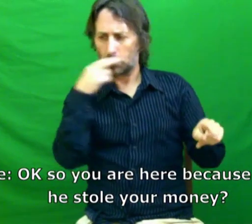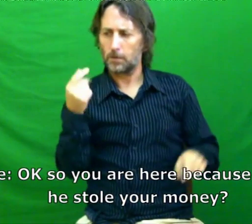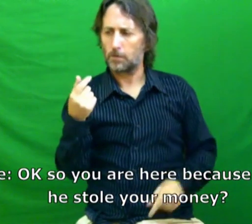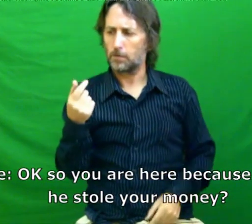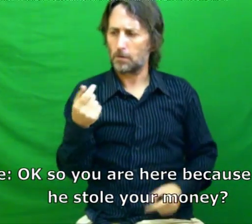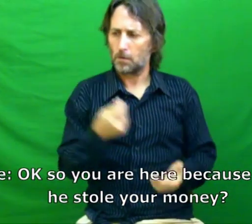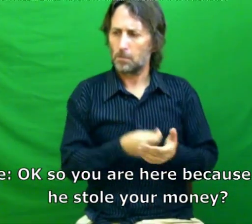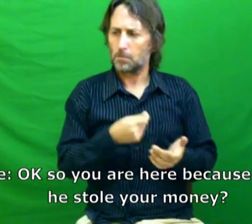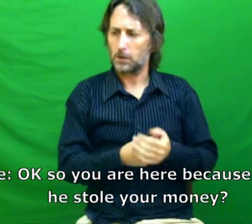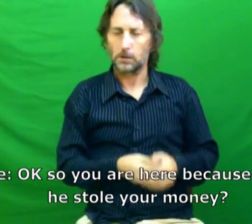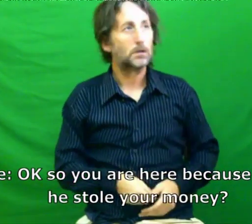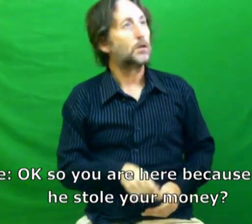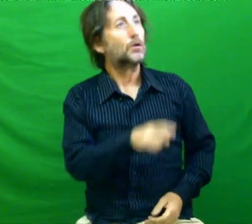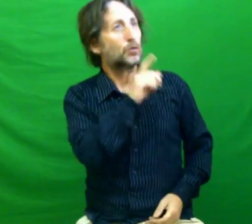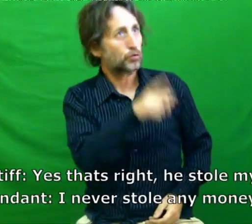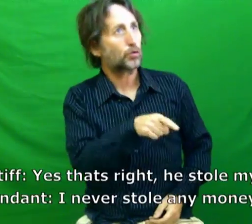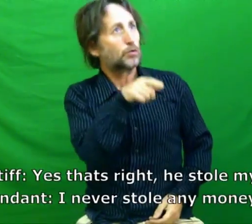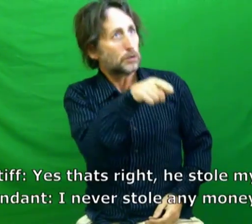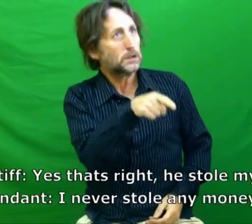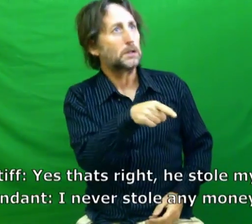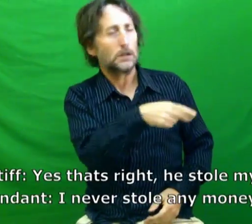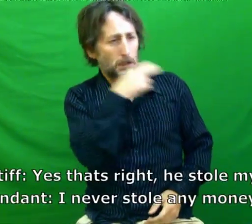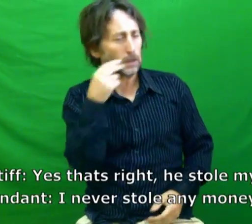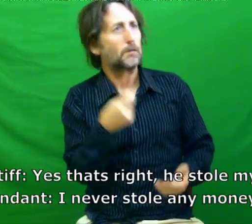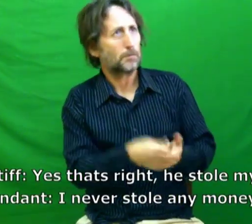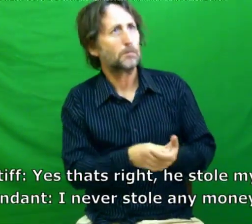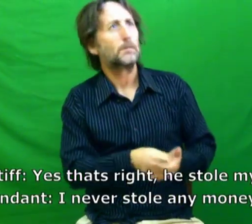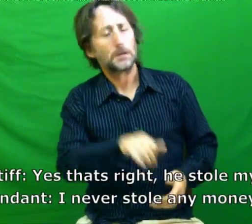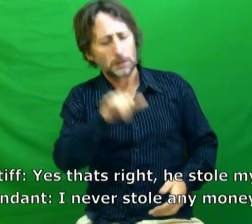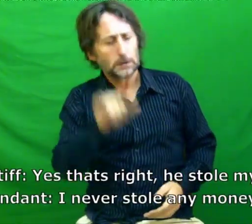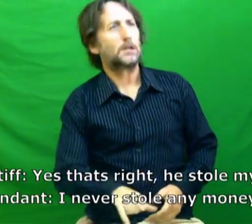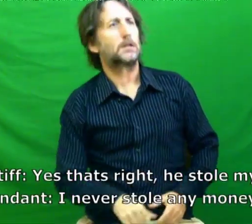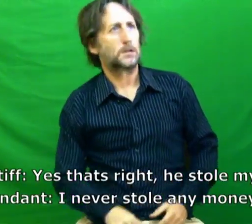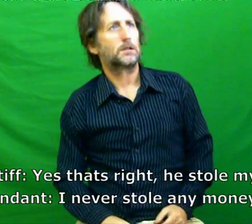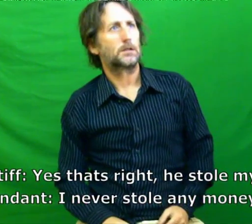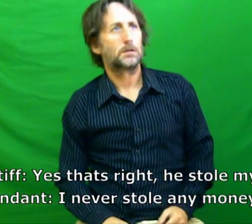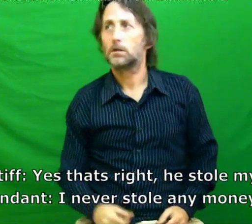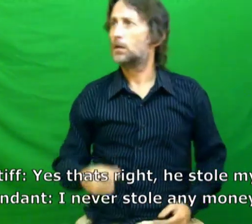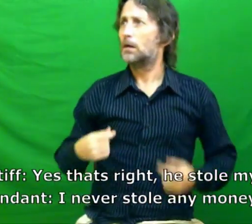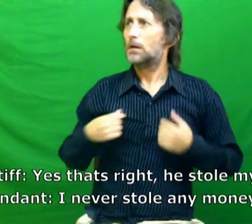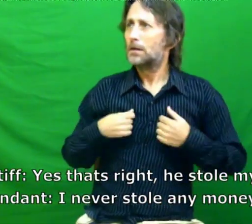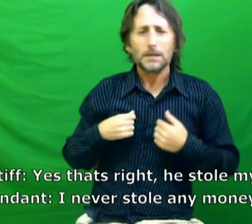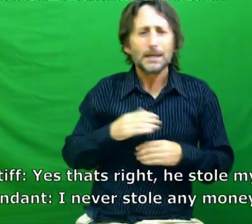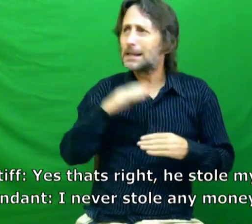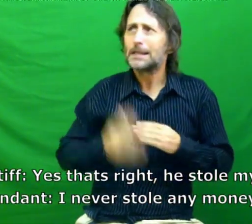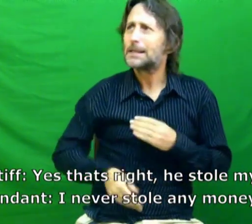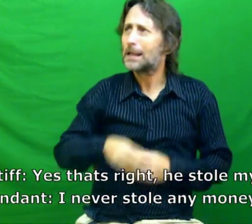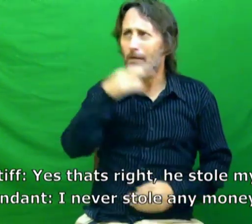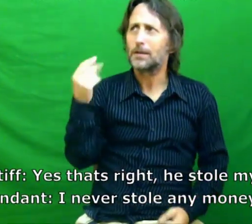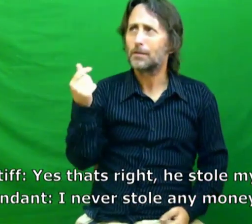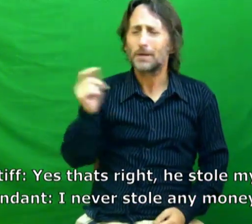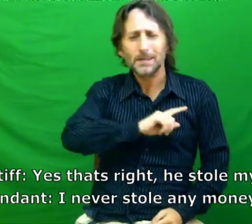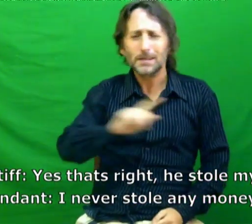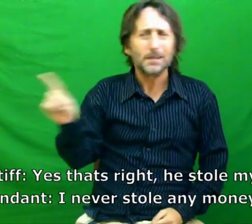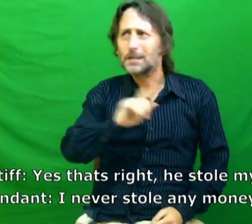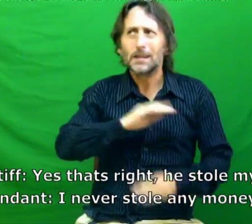"Yes, that's right, he stole my money." The defendant said, "I never stole any money, never." "Hold it.